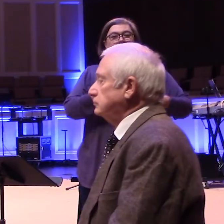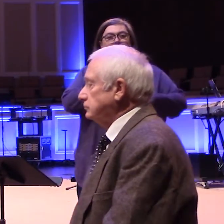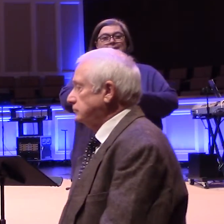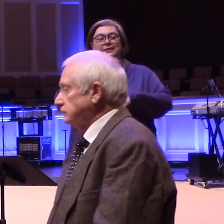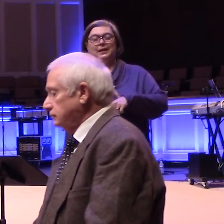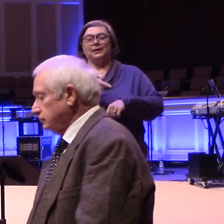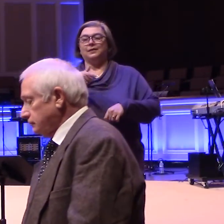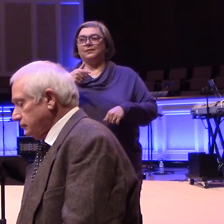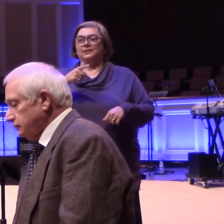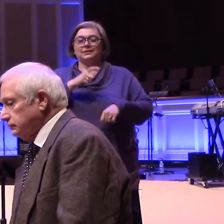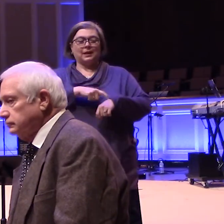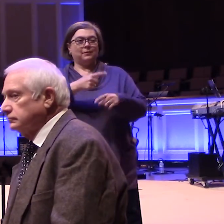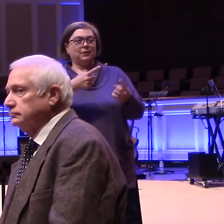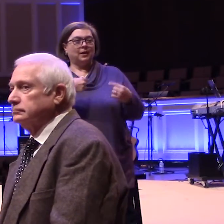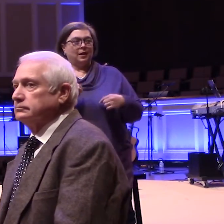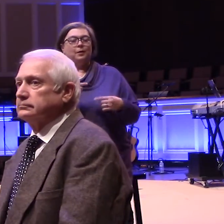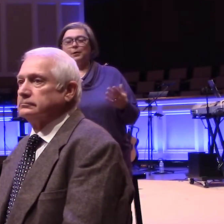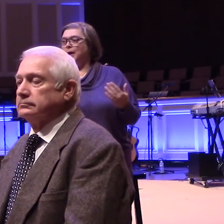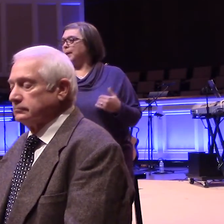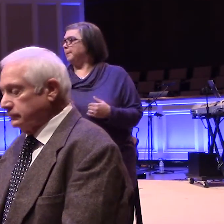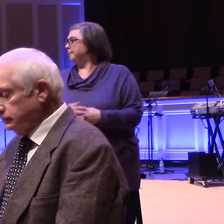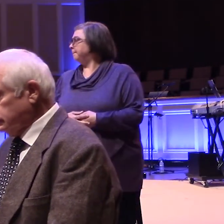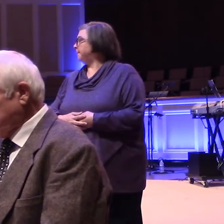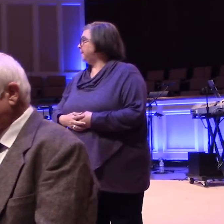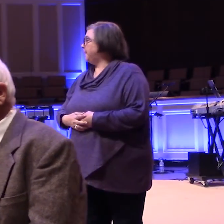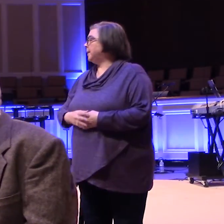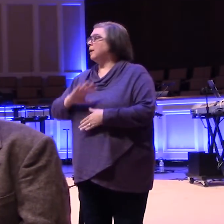John? Oh, to